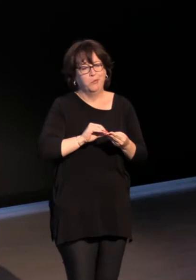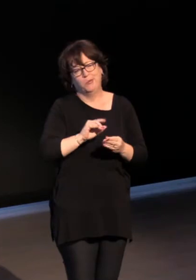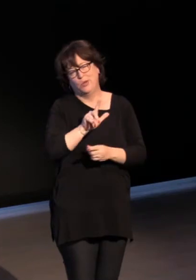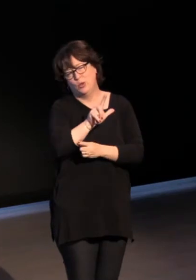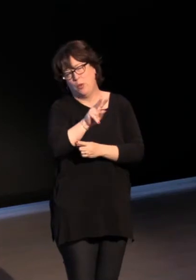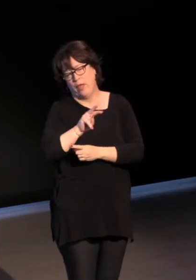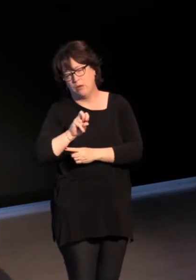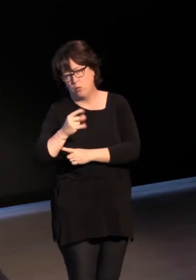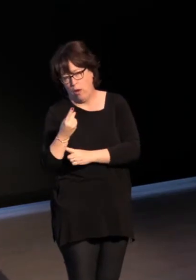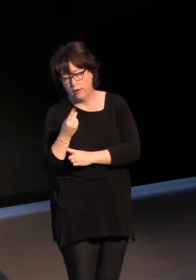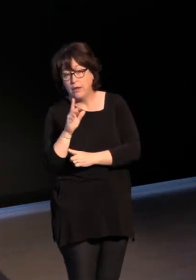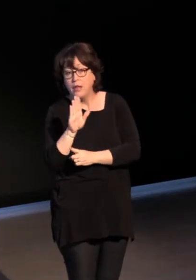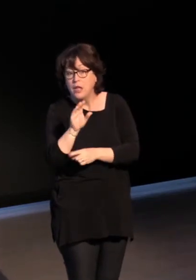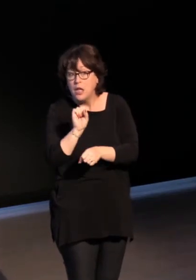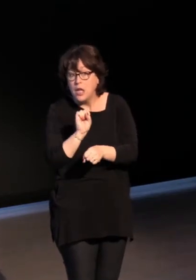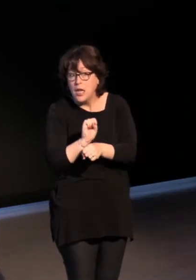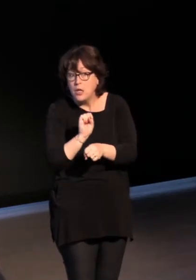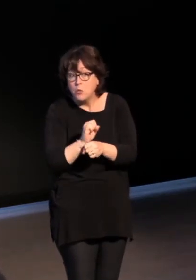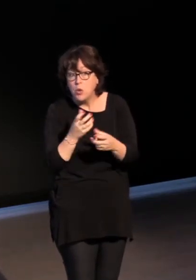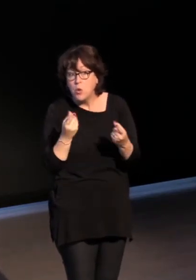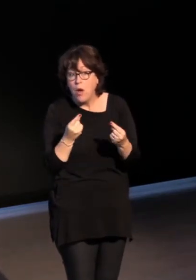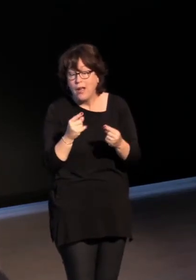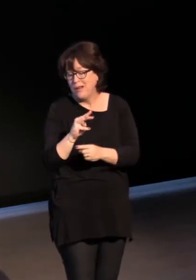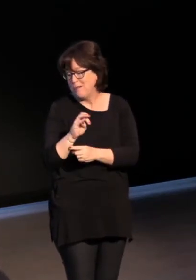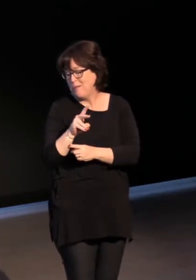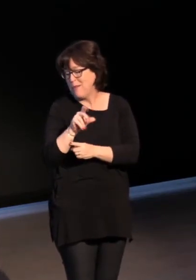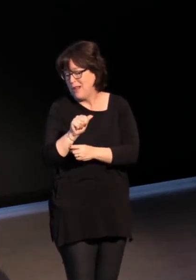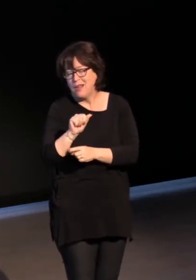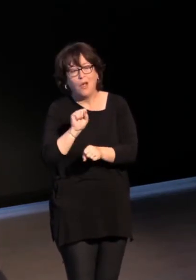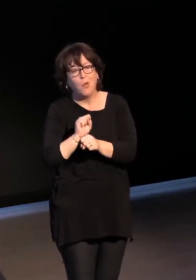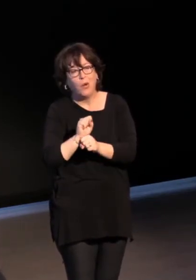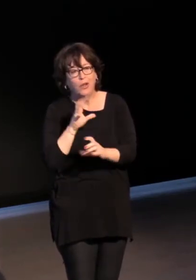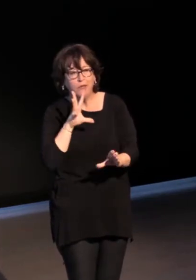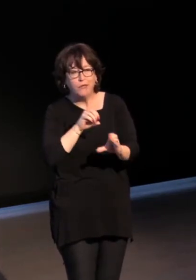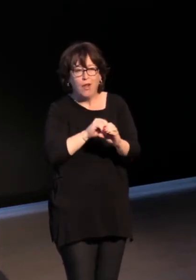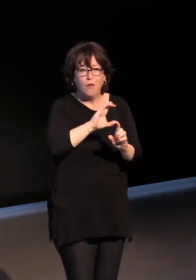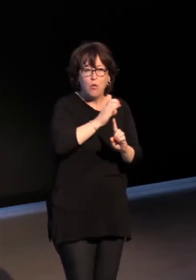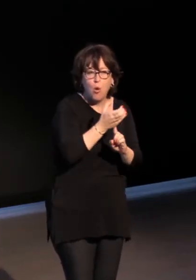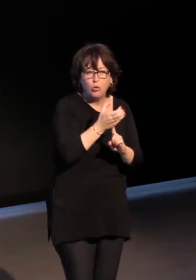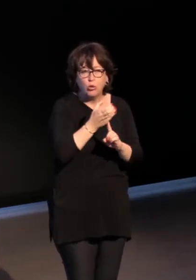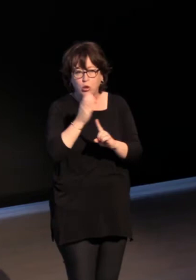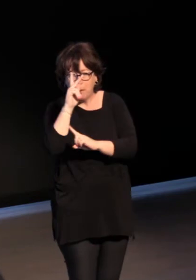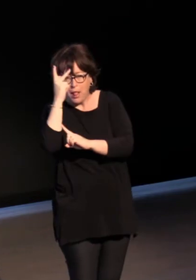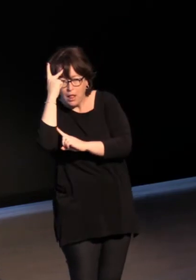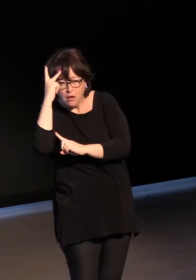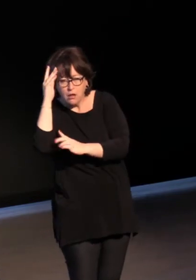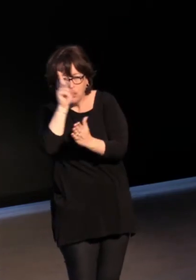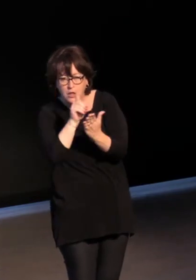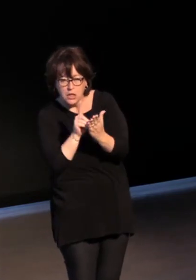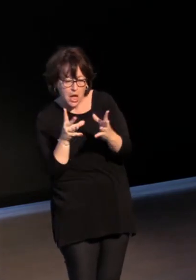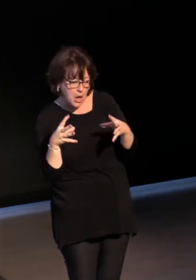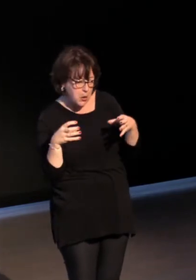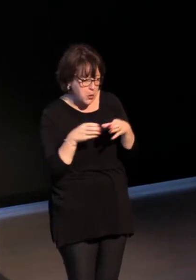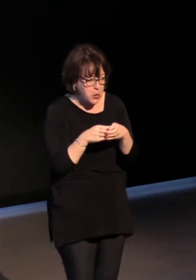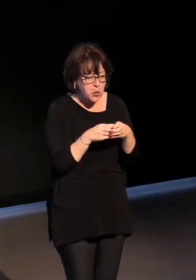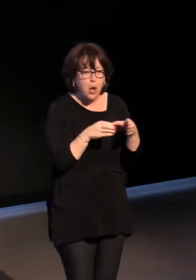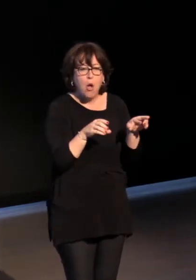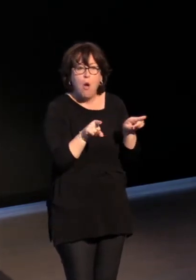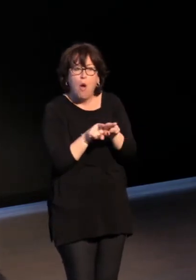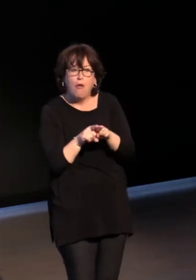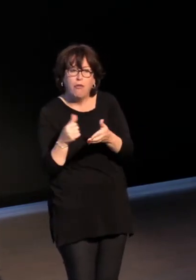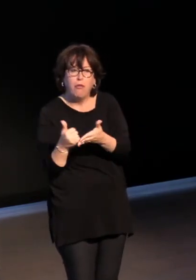His current work creates layered connections using cultural, commercial, and political design, often